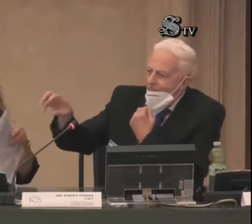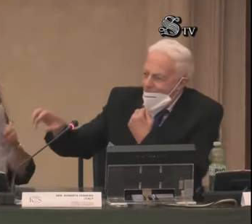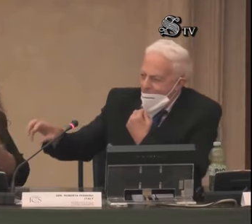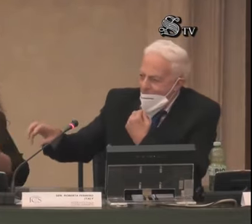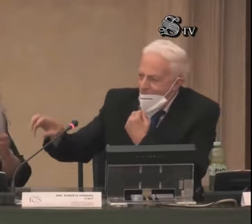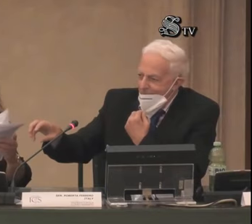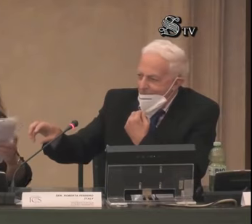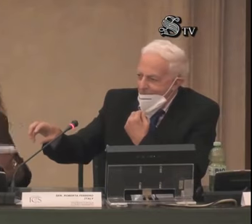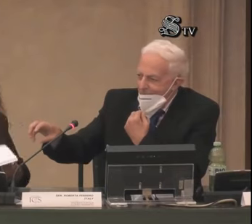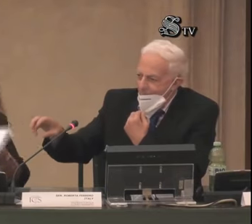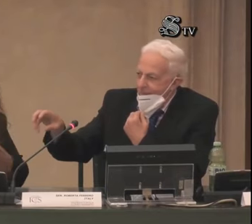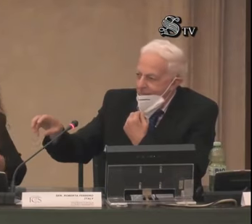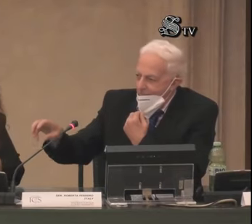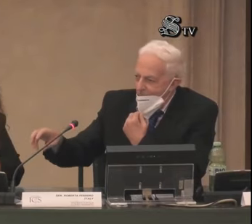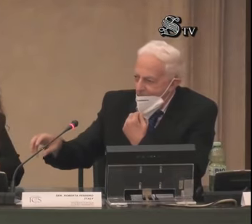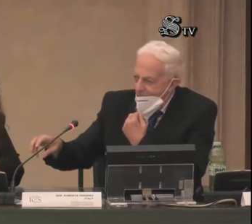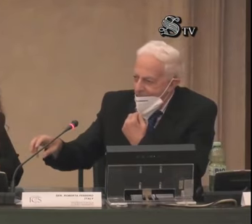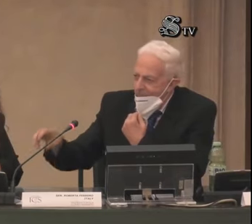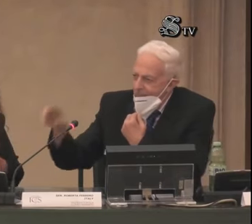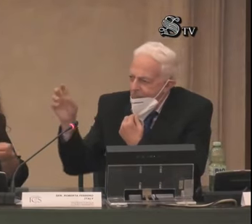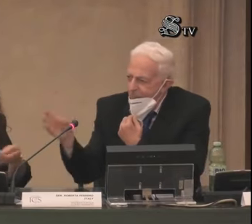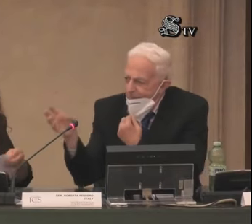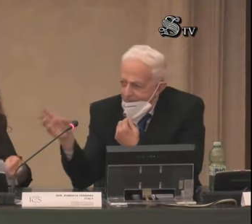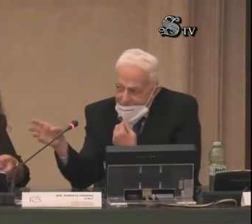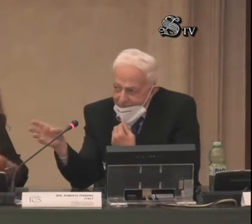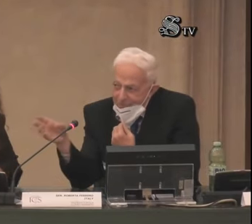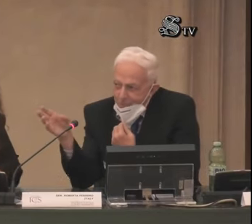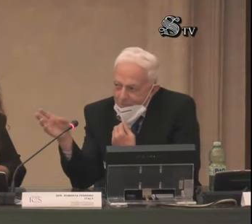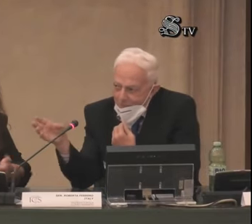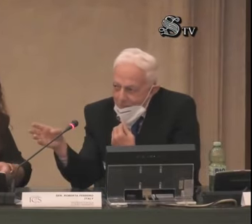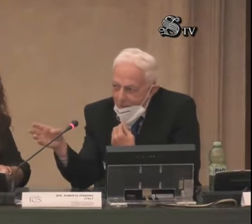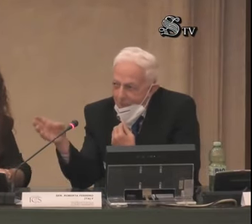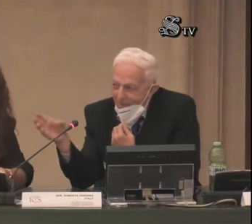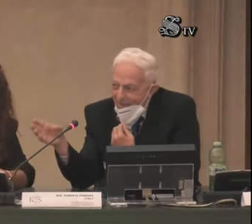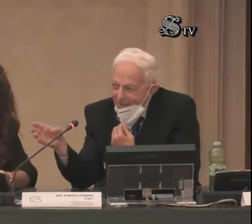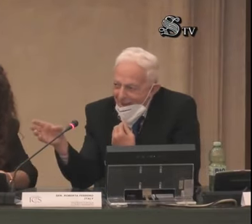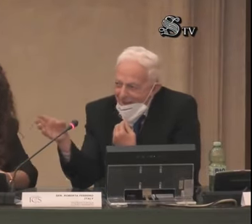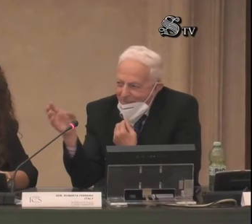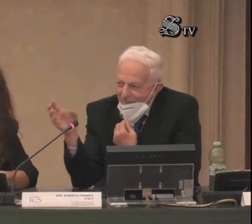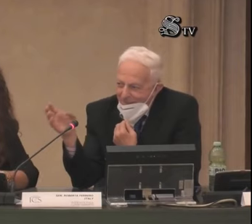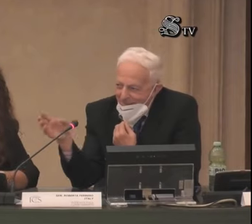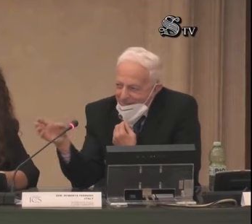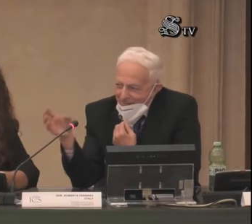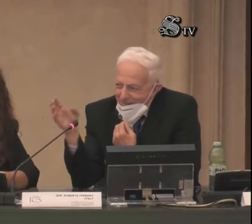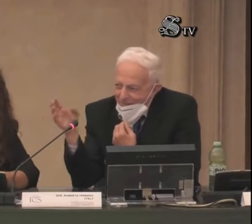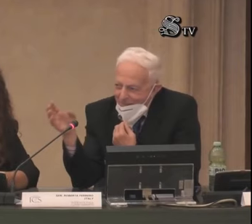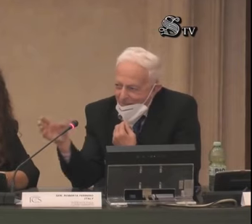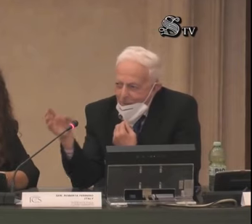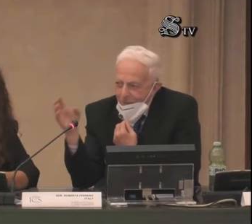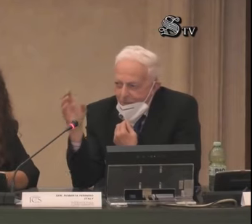the virus internally, when it replicates, you have interference of more than